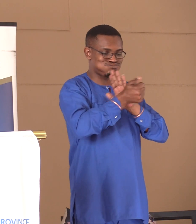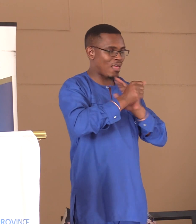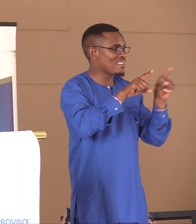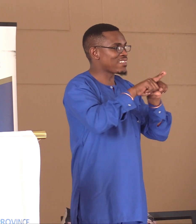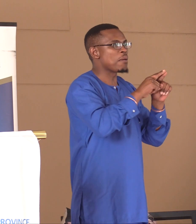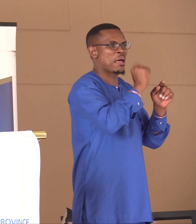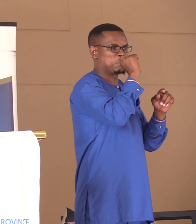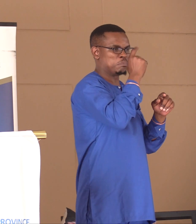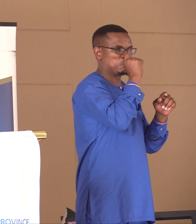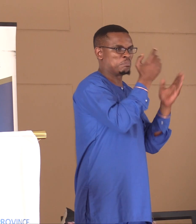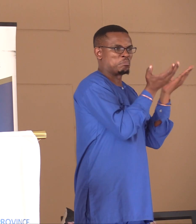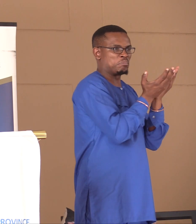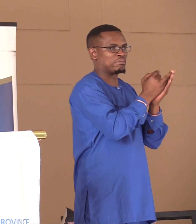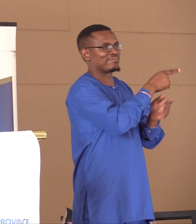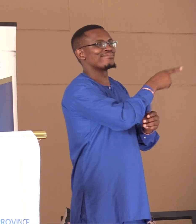Re seke re a boifa,